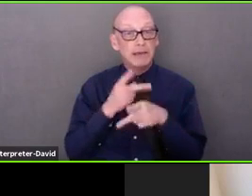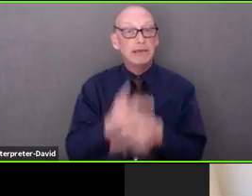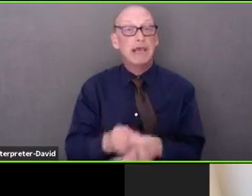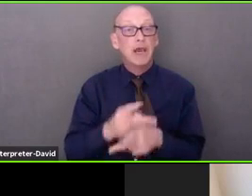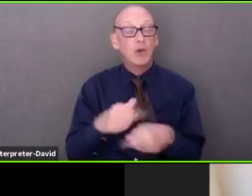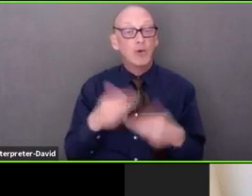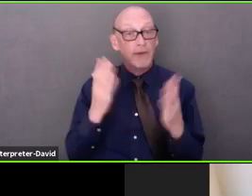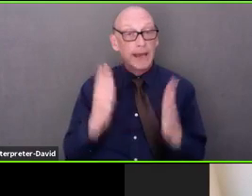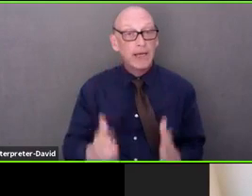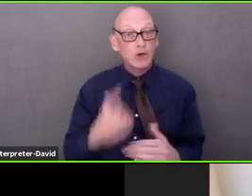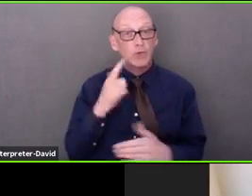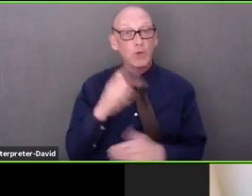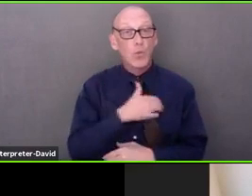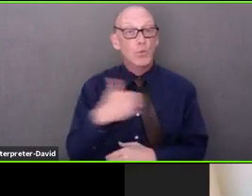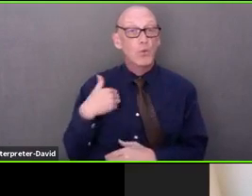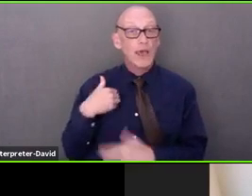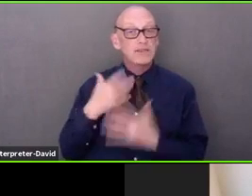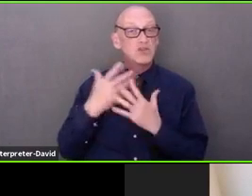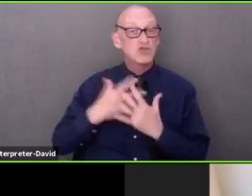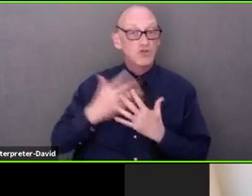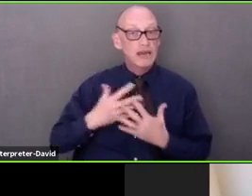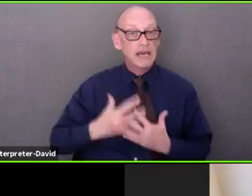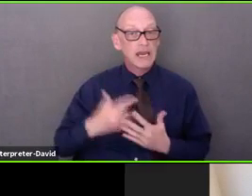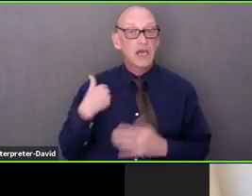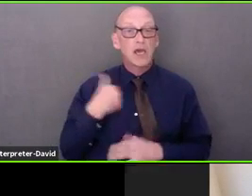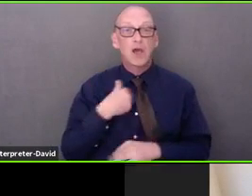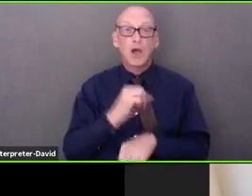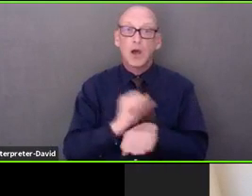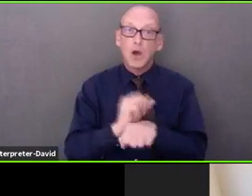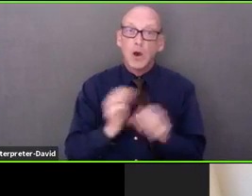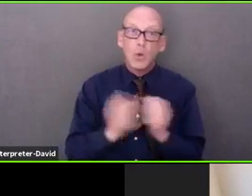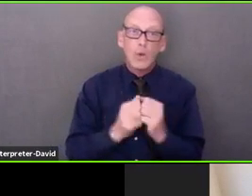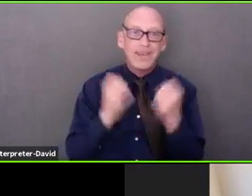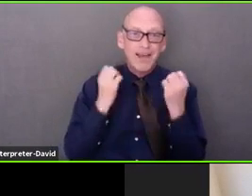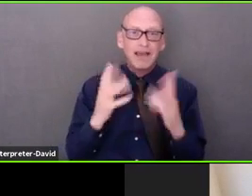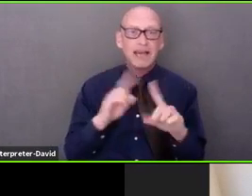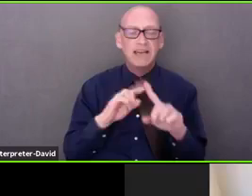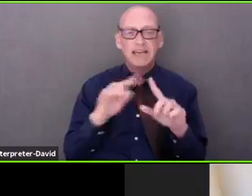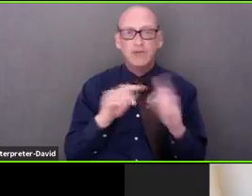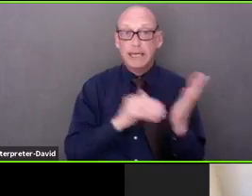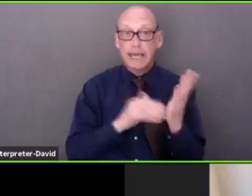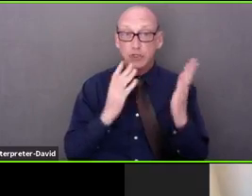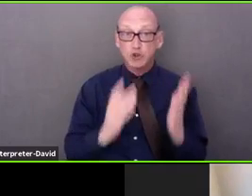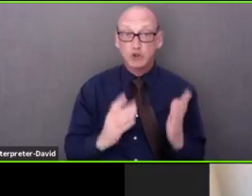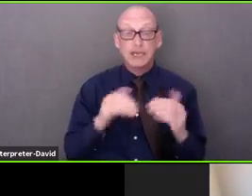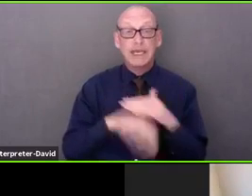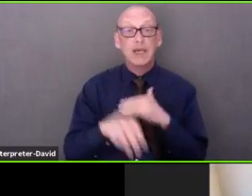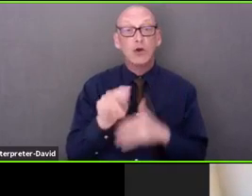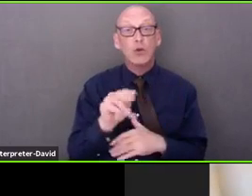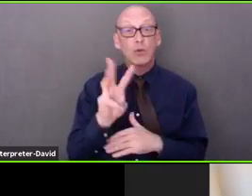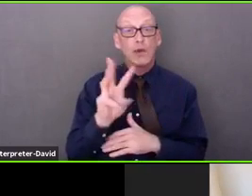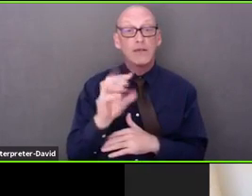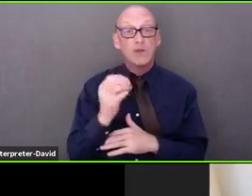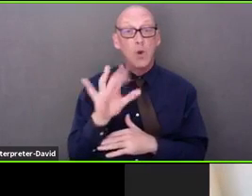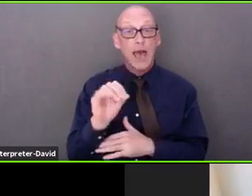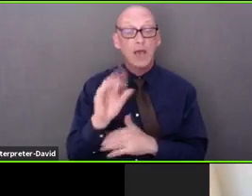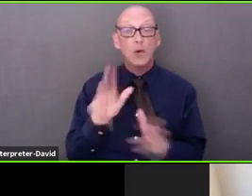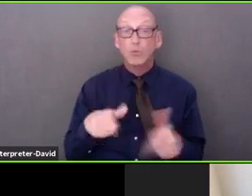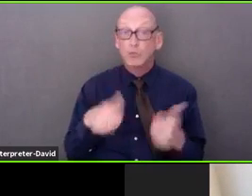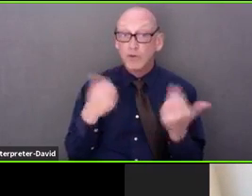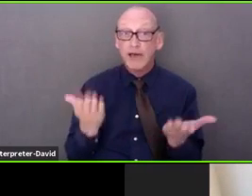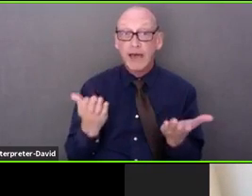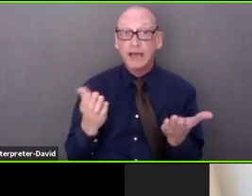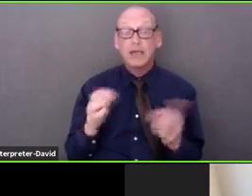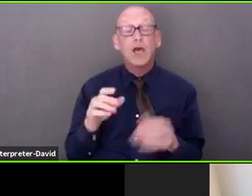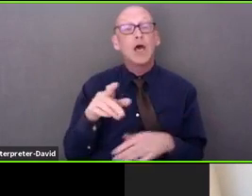get a breast cancer screening. We work with a variety of providers in Northwest Ohio that provide pro